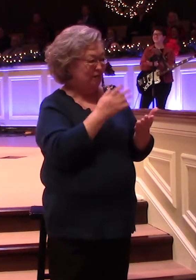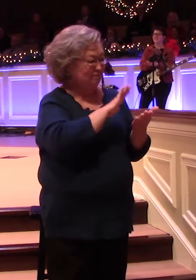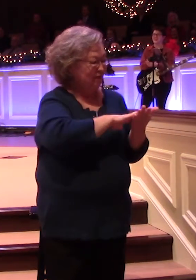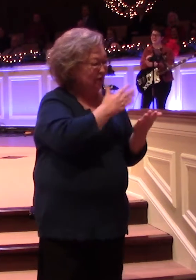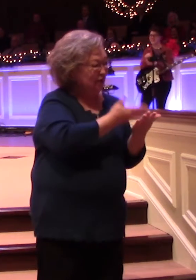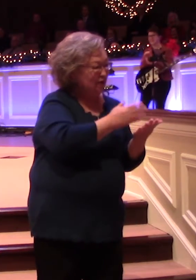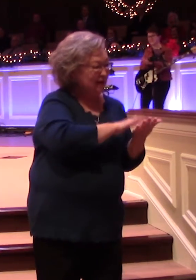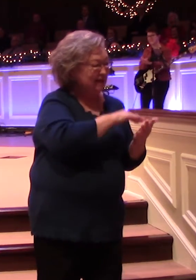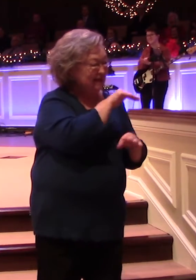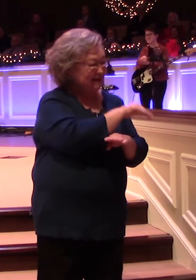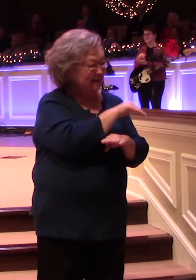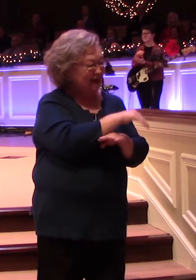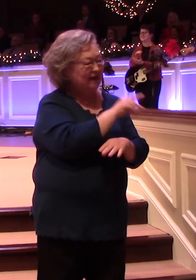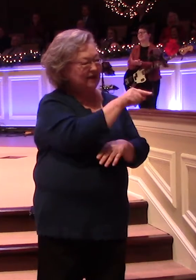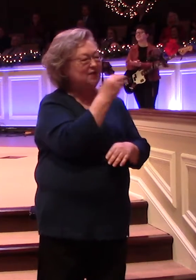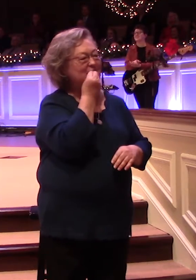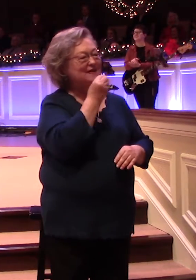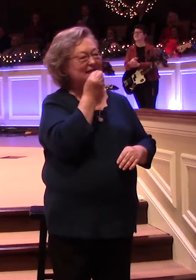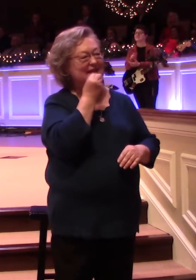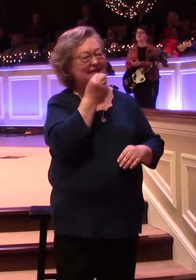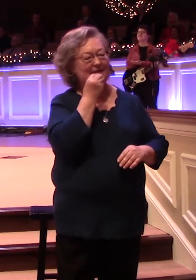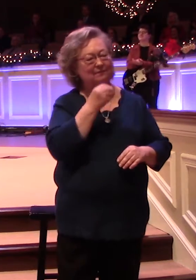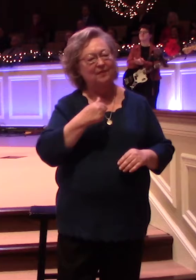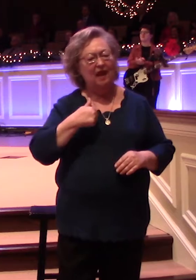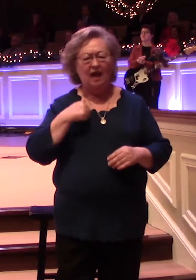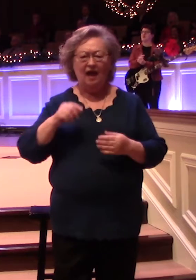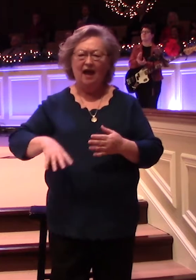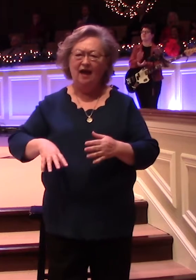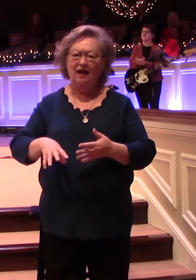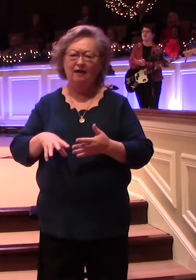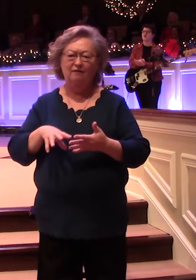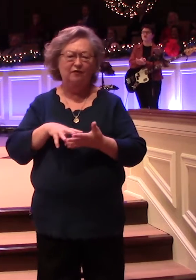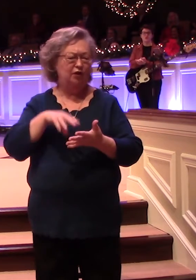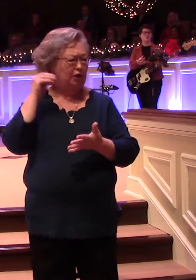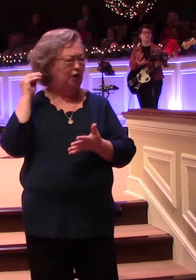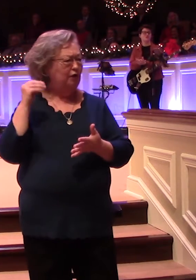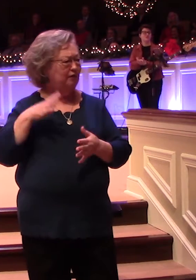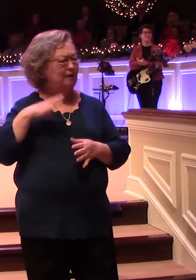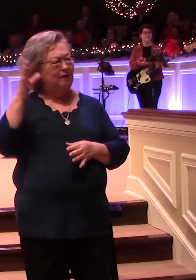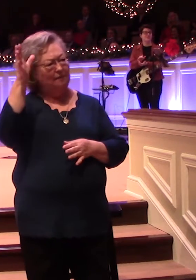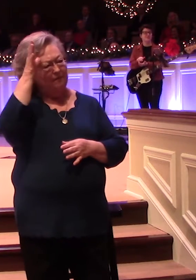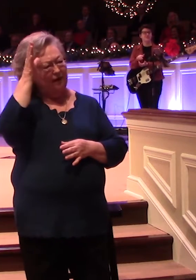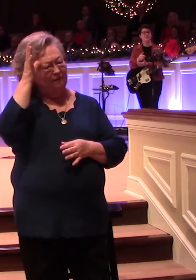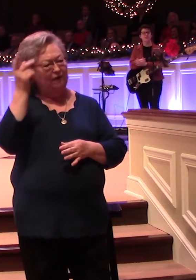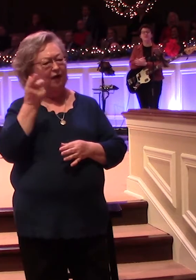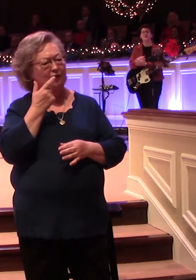tonight. I've learned it's true what my pappy used to say.